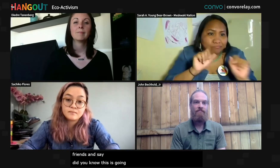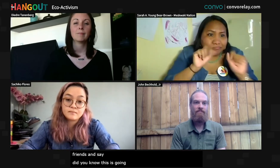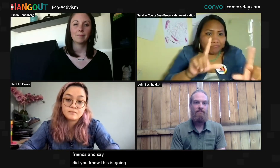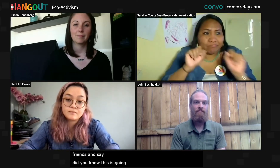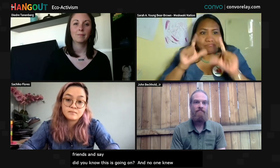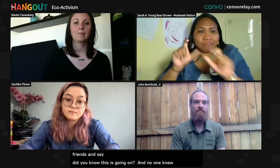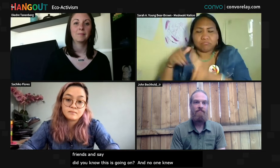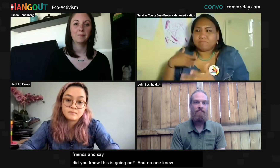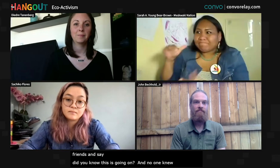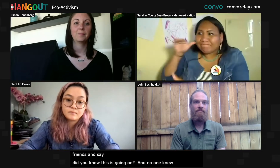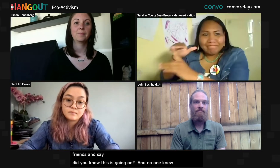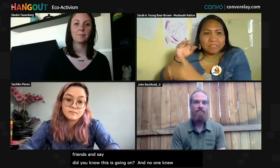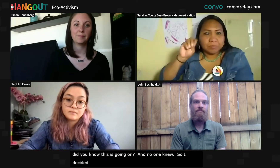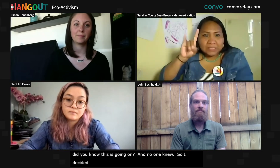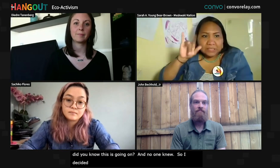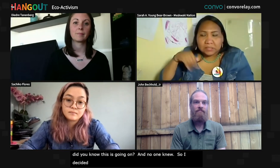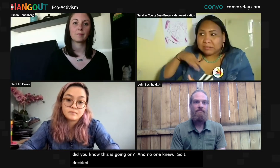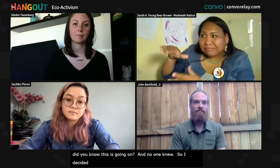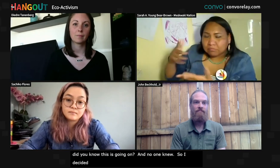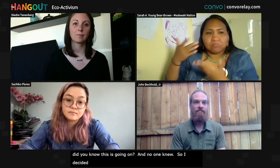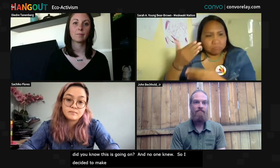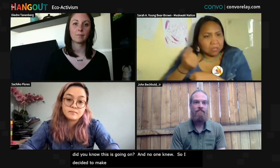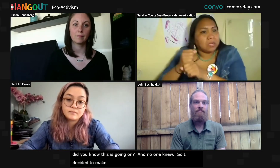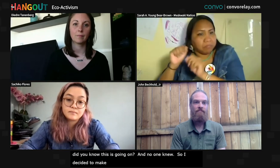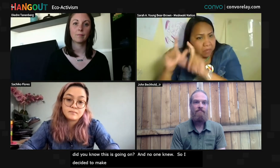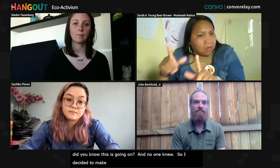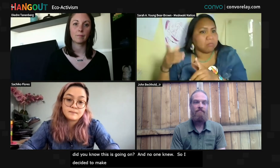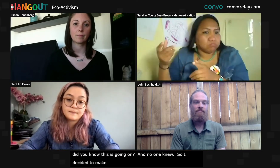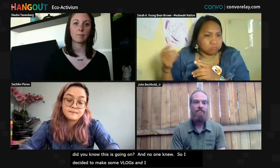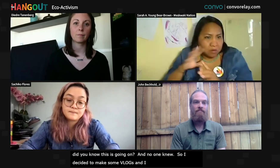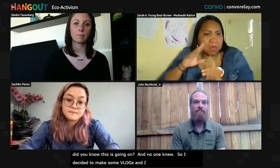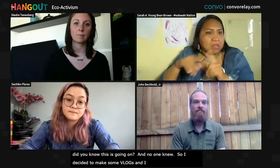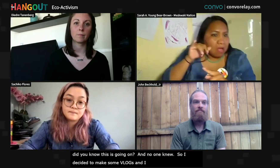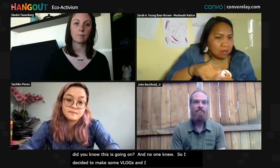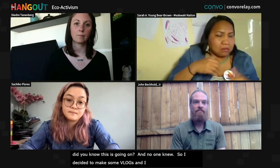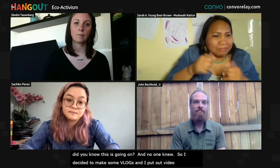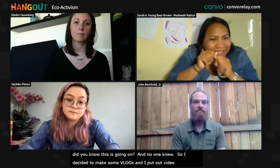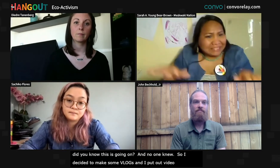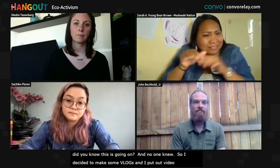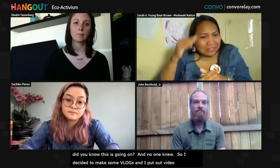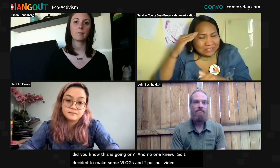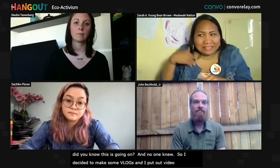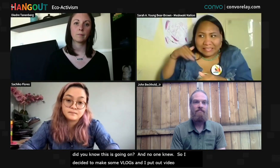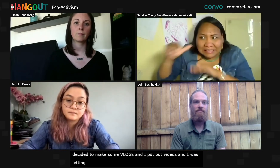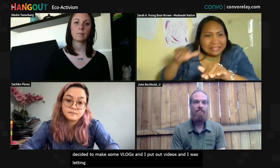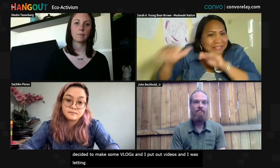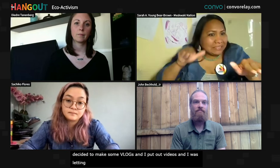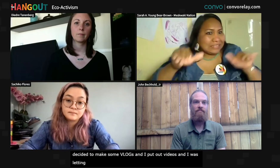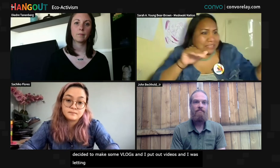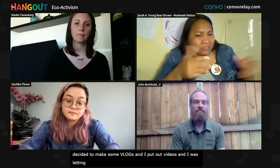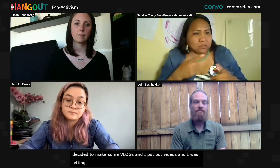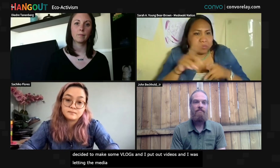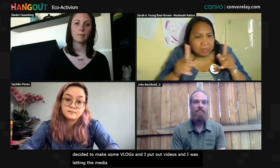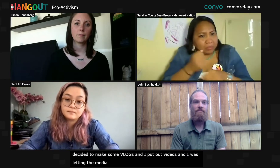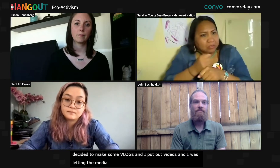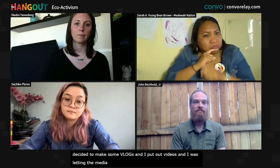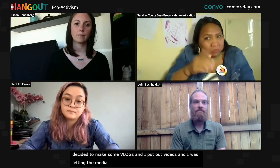some vlogs, and I put out videos, and I was letting the media know that this is going on. And we were talking about what the work that we were